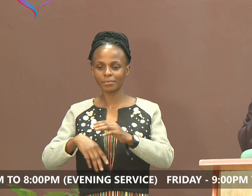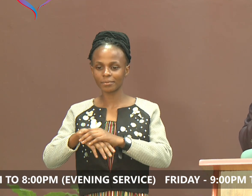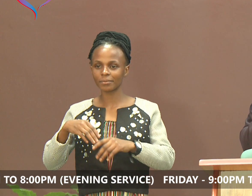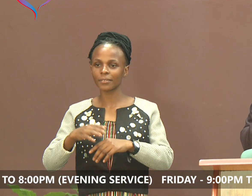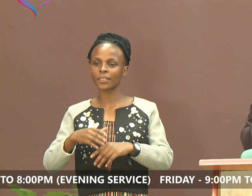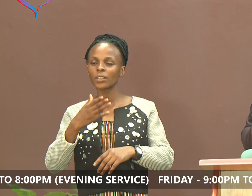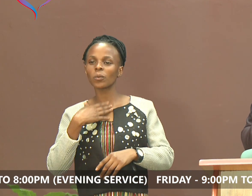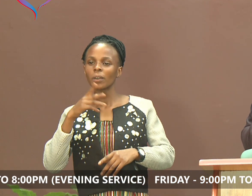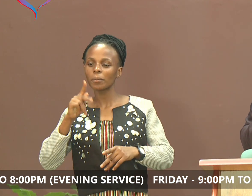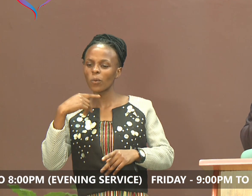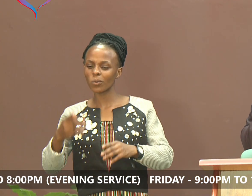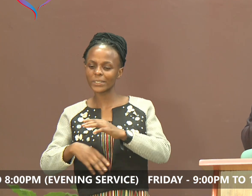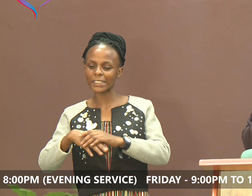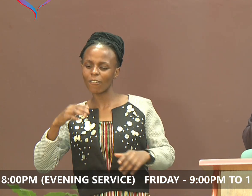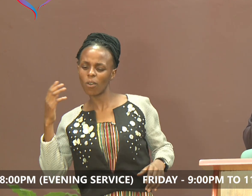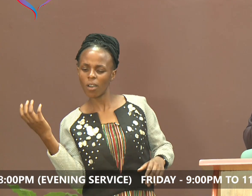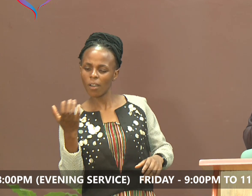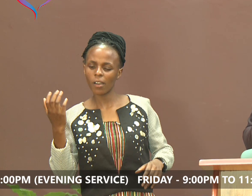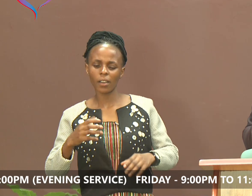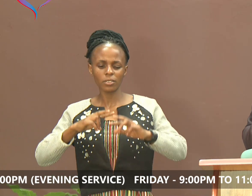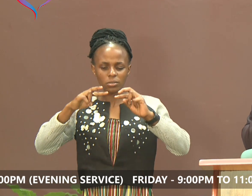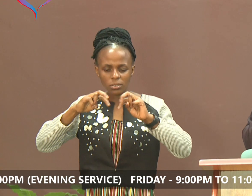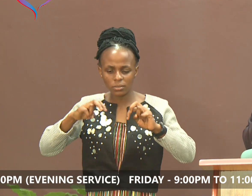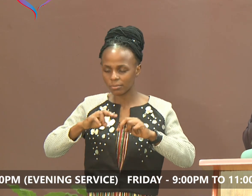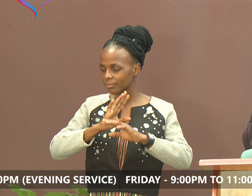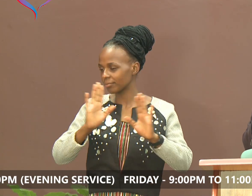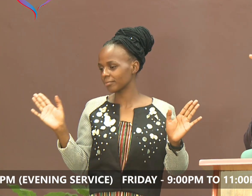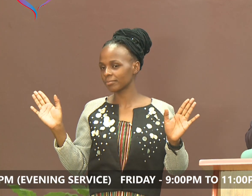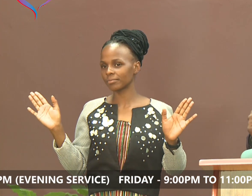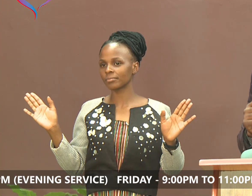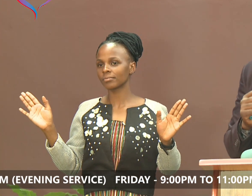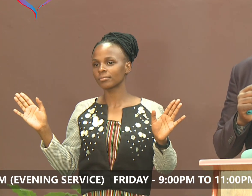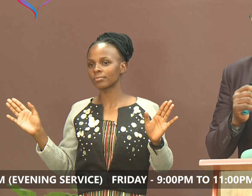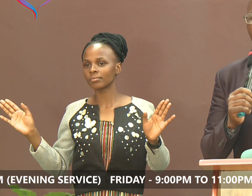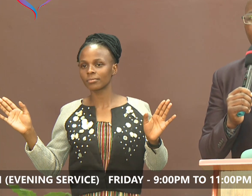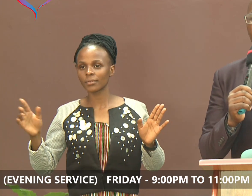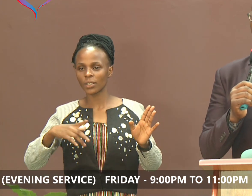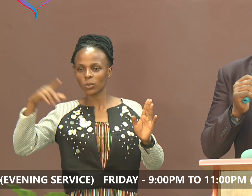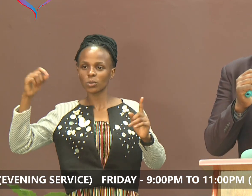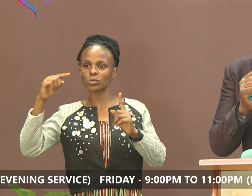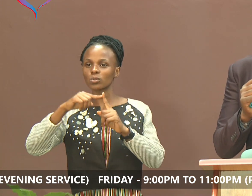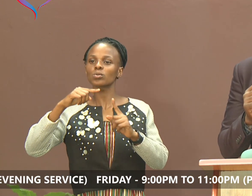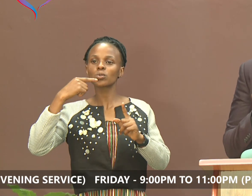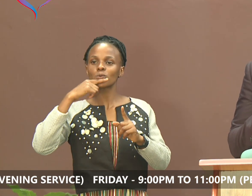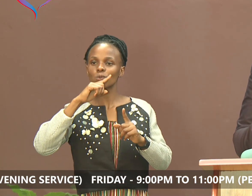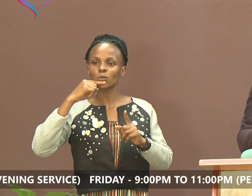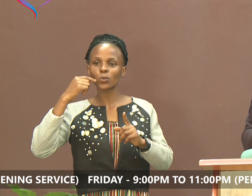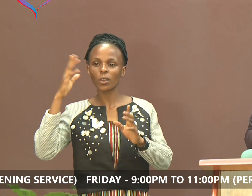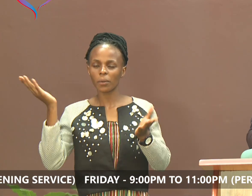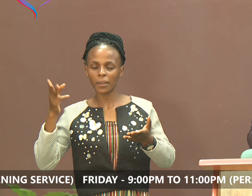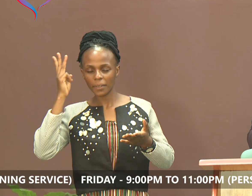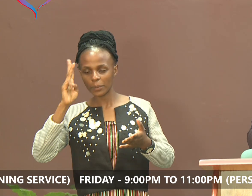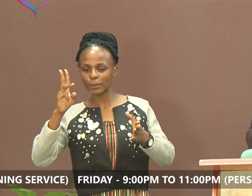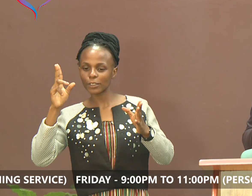tayagala ba evaluating ga tayagala ba kola analysis na yagala cha badukira ku social media jibatagenda kole ebyo